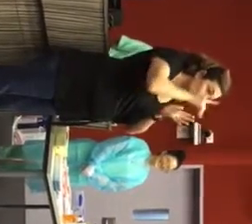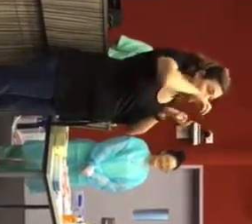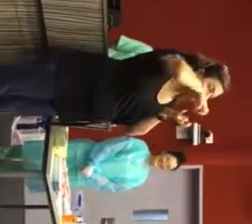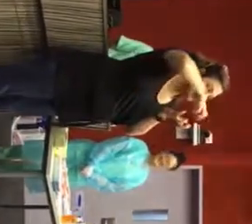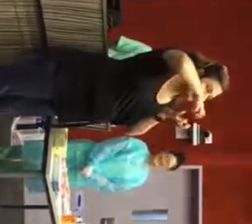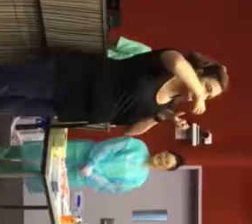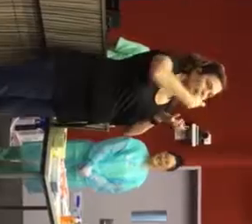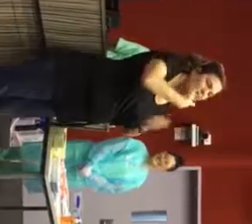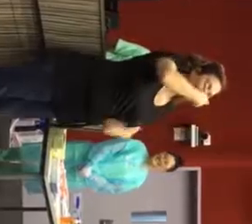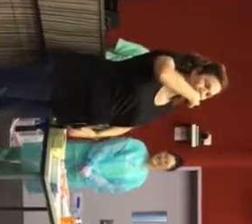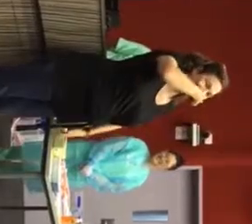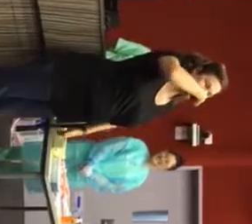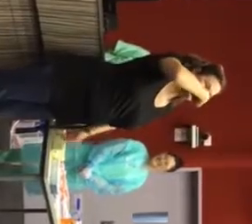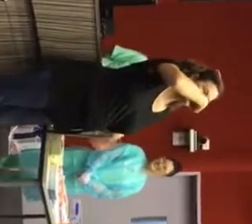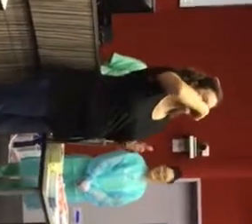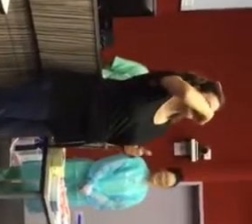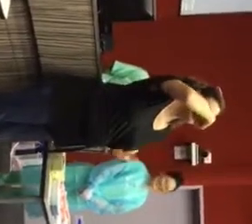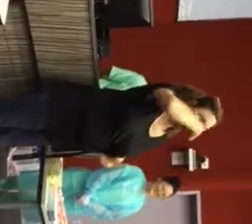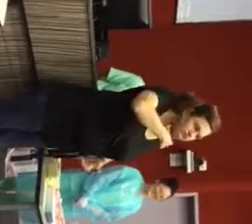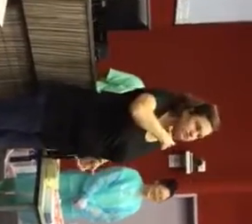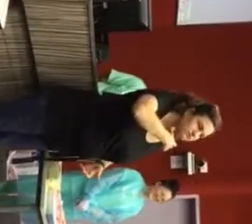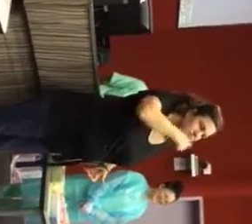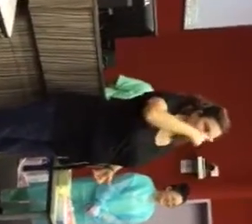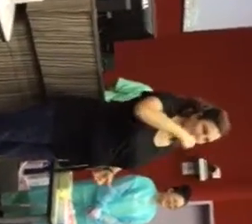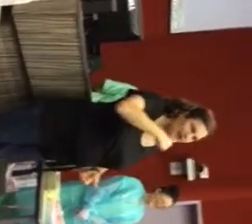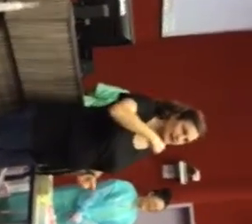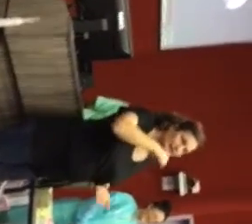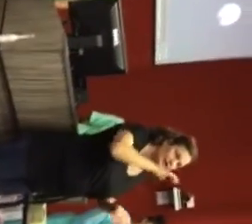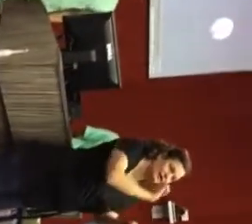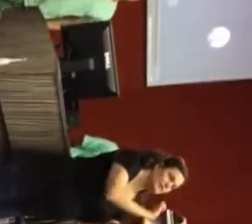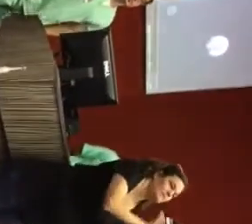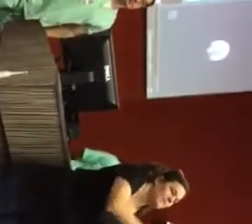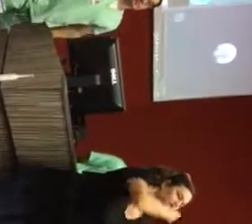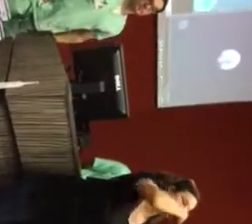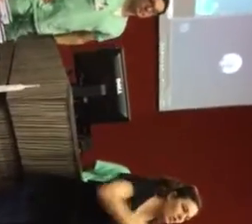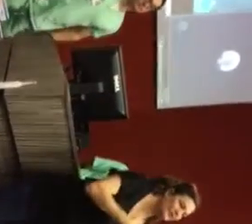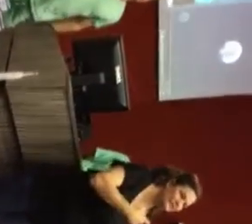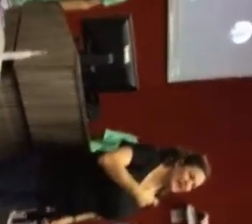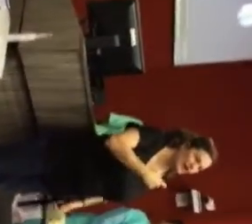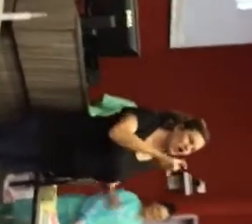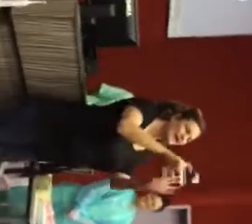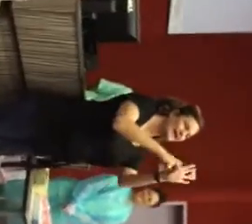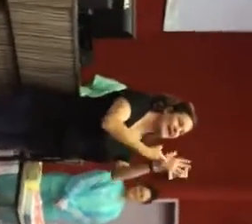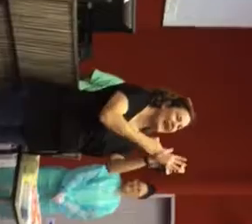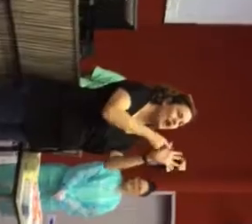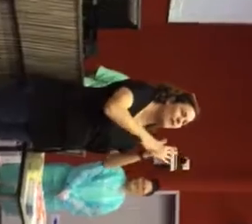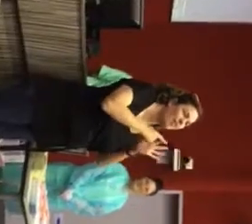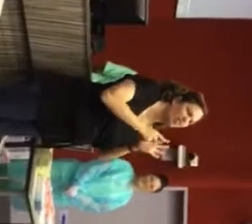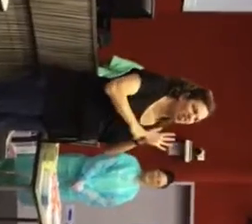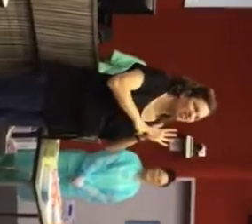if you're eating caramel or something that's really sticks to the teeth, it can pull the denture down.